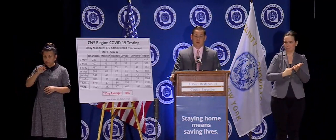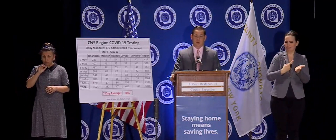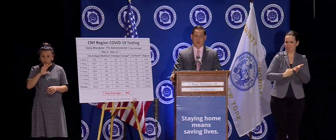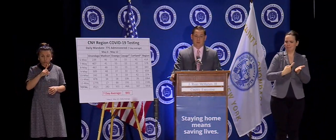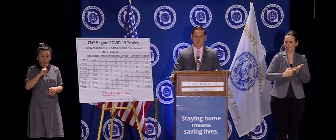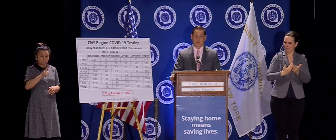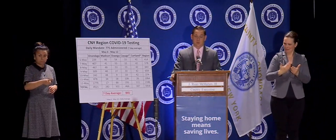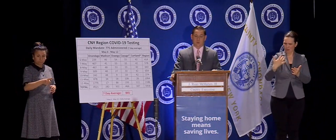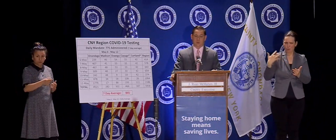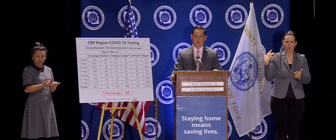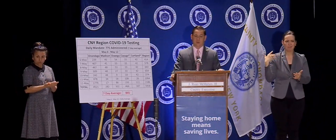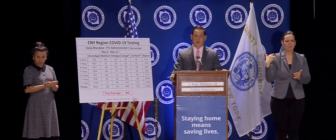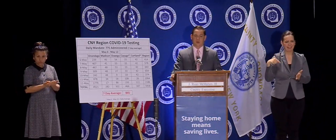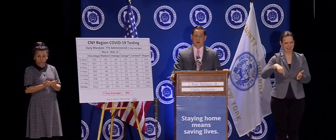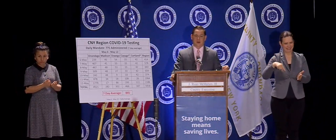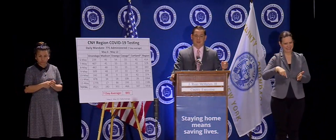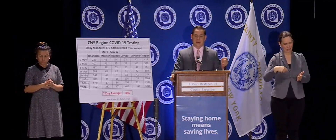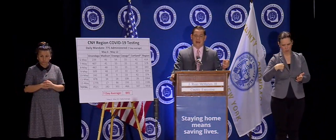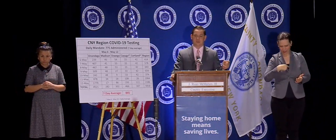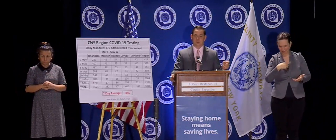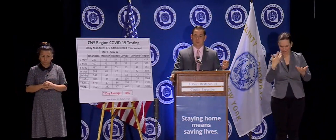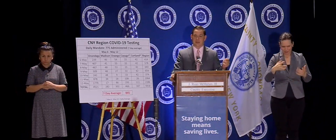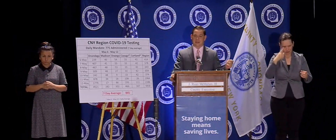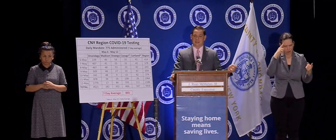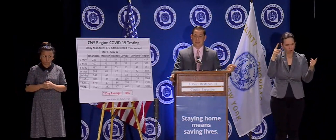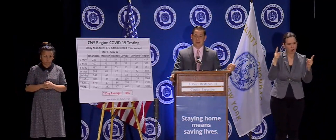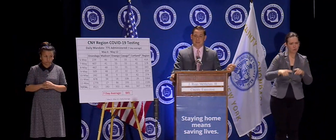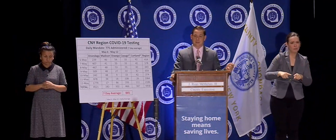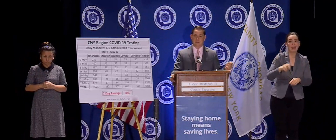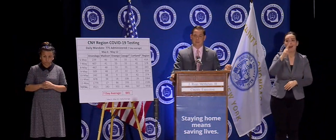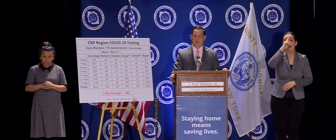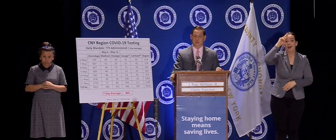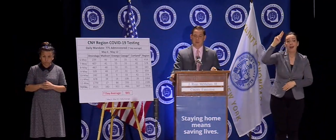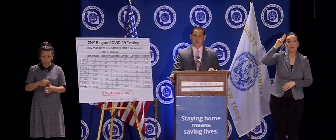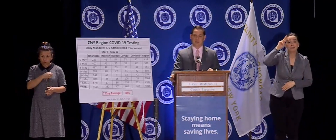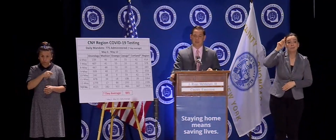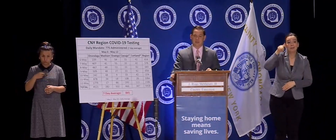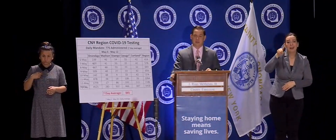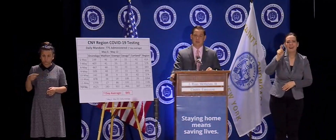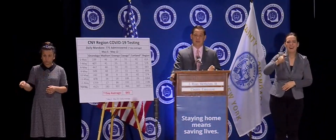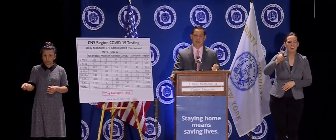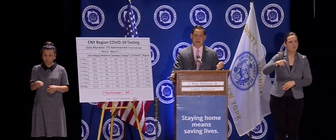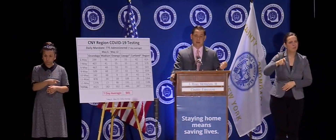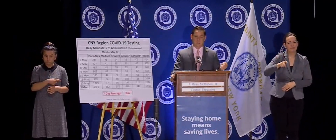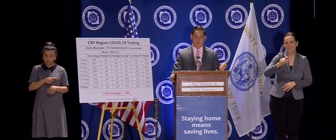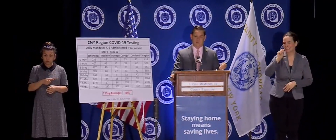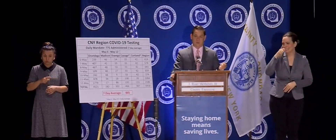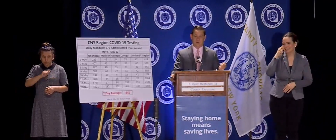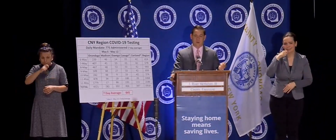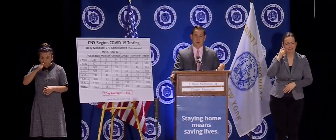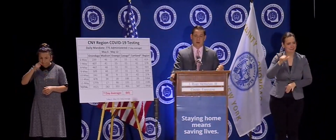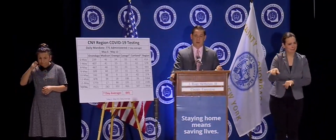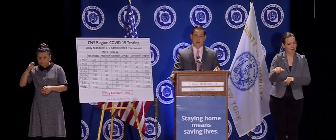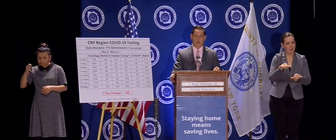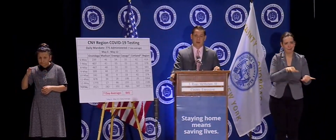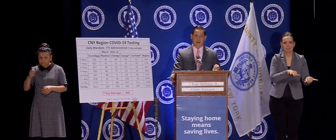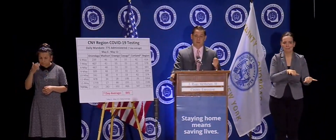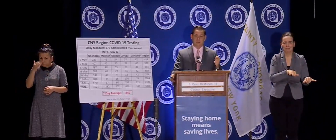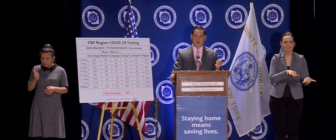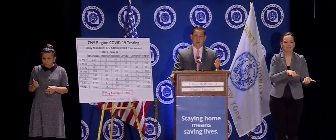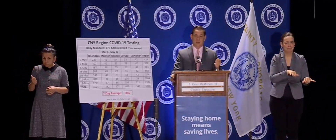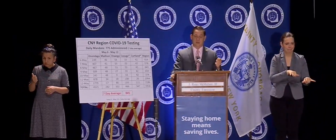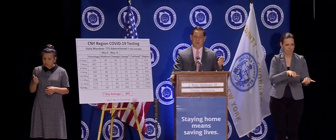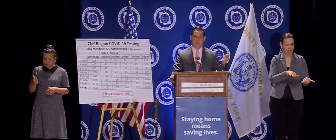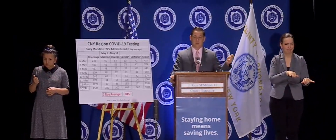very something we agree with. The hospital's got to test and make sure that that is a negative, that you're